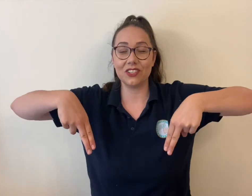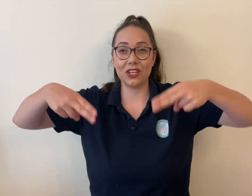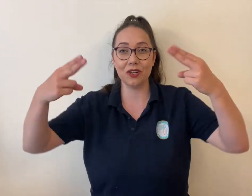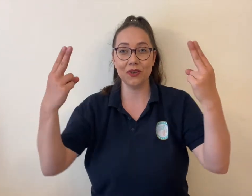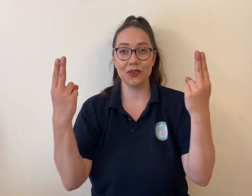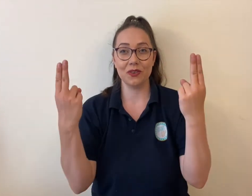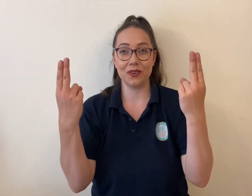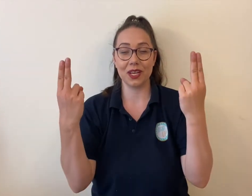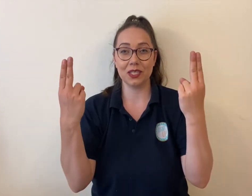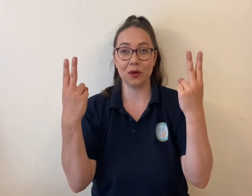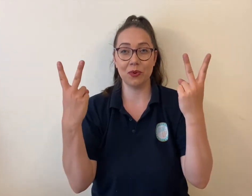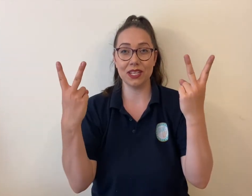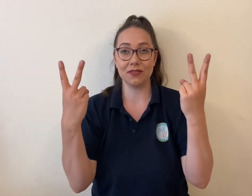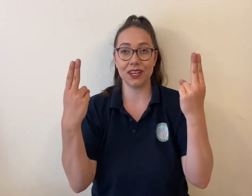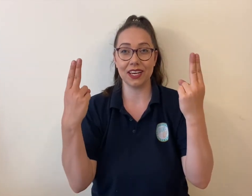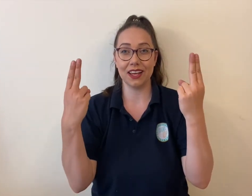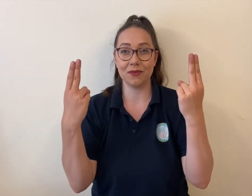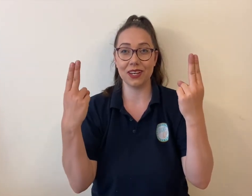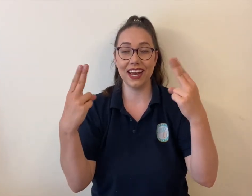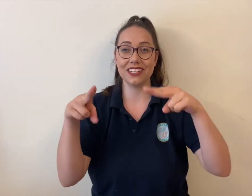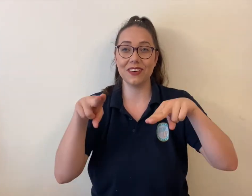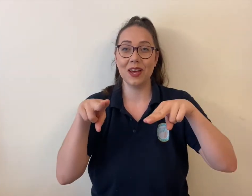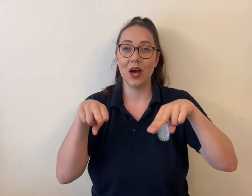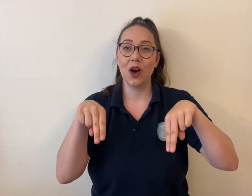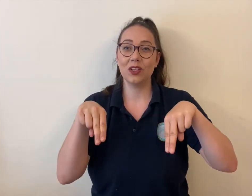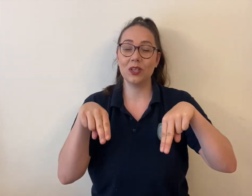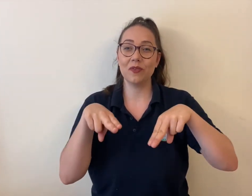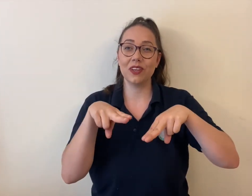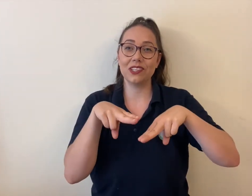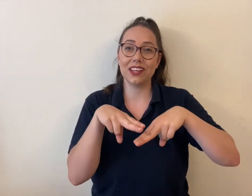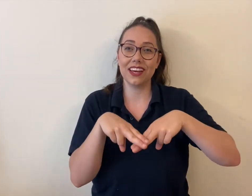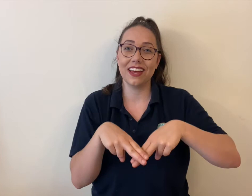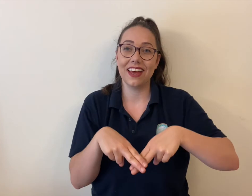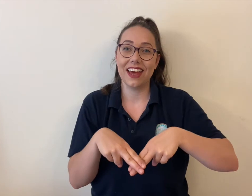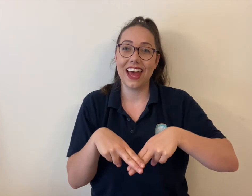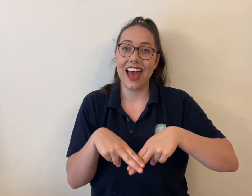2 fingers, so your pointer finger and the one next to it, on top of each other, F.